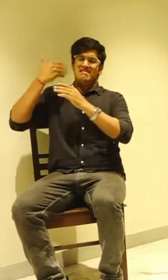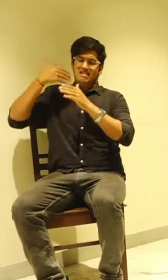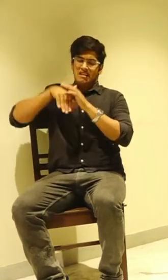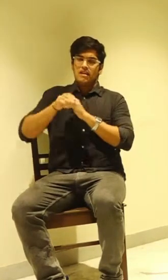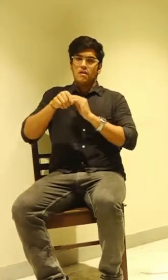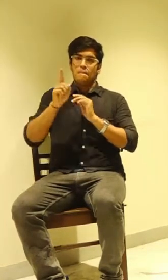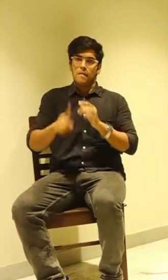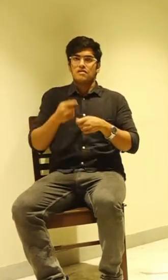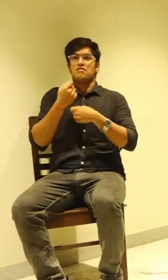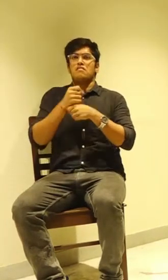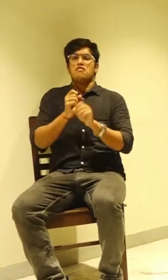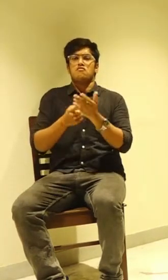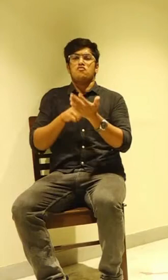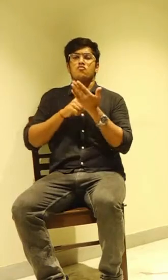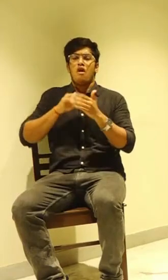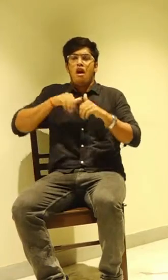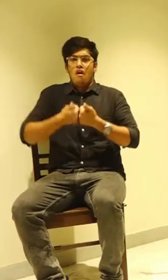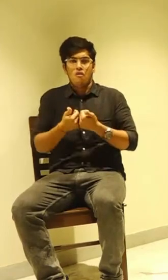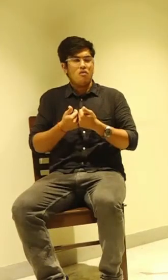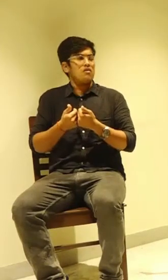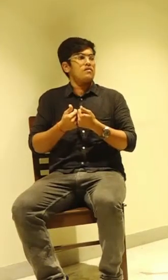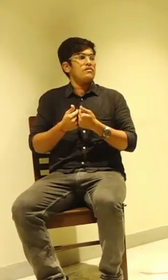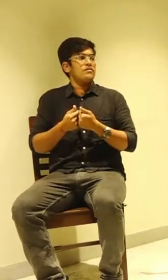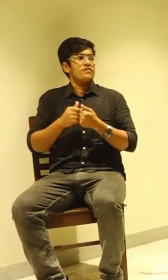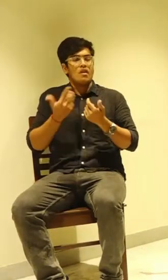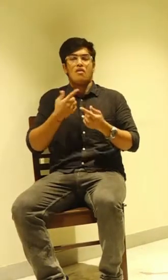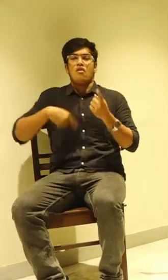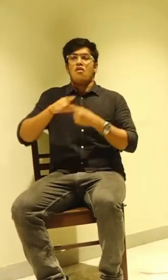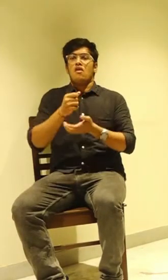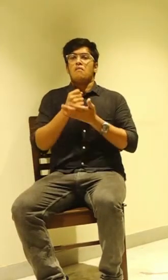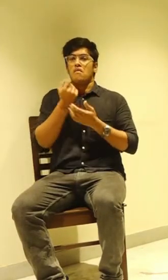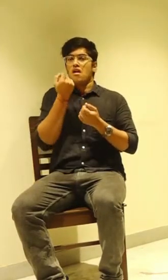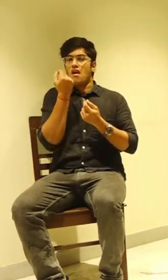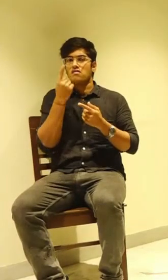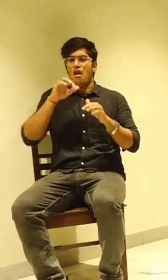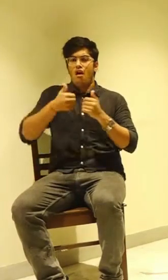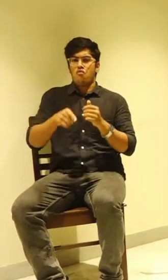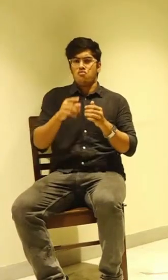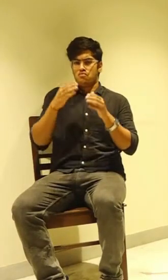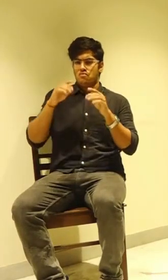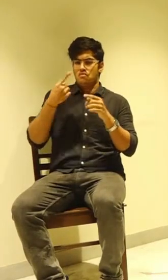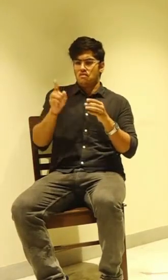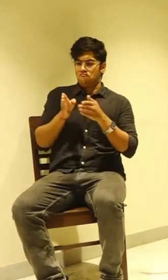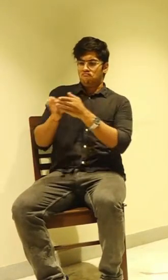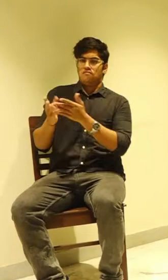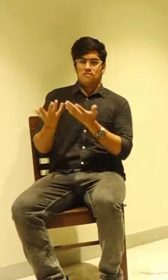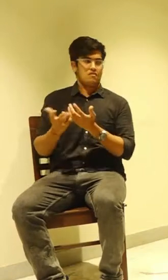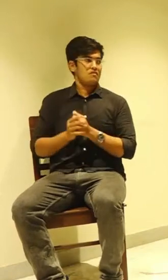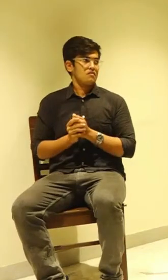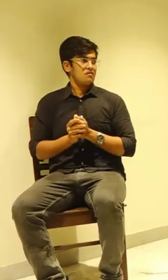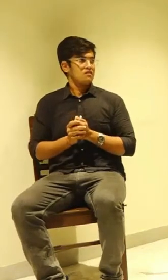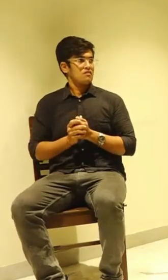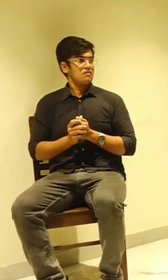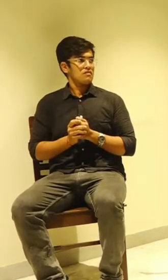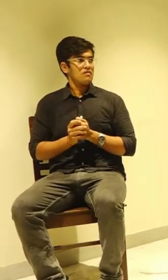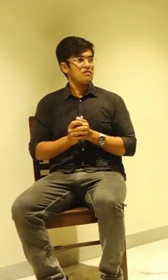us how it was created or which can help us to understand how to give it proper shape. So that's basically where I started, and I